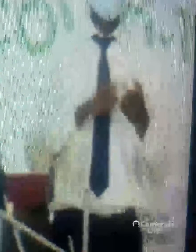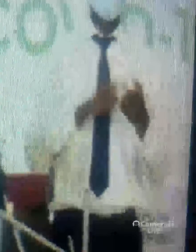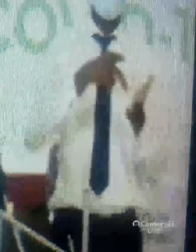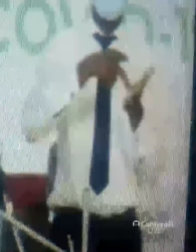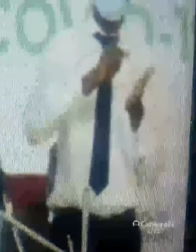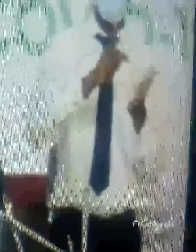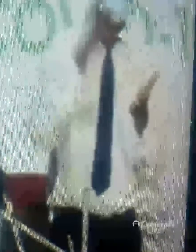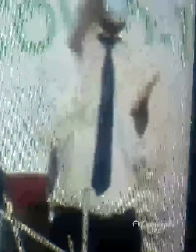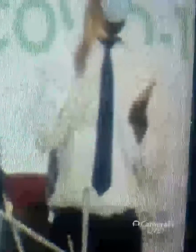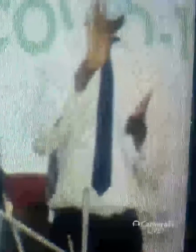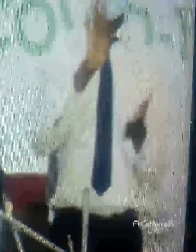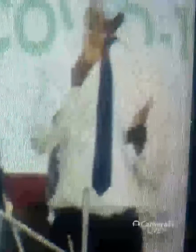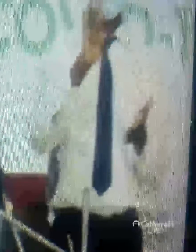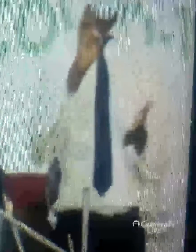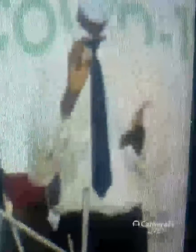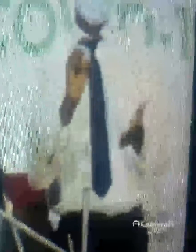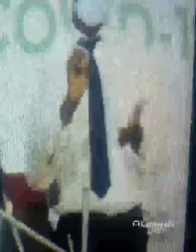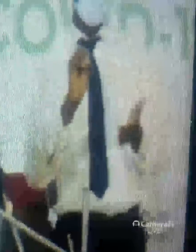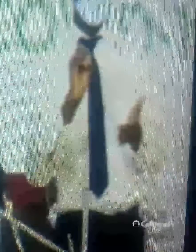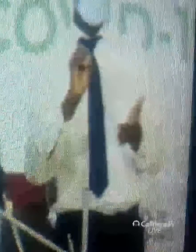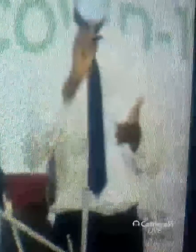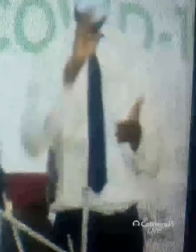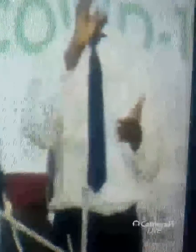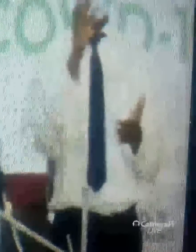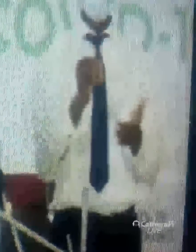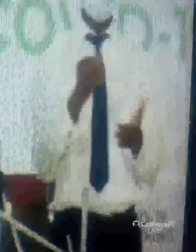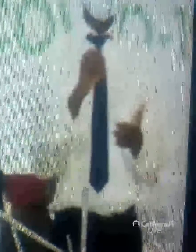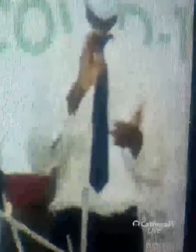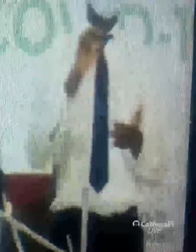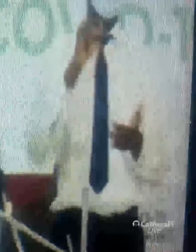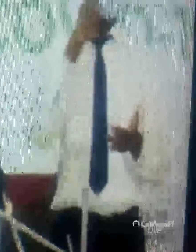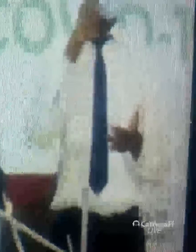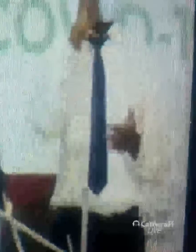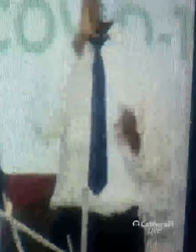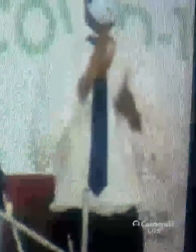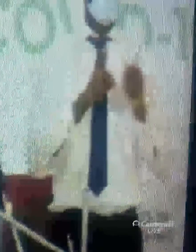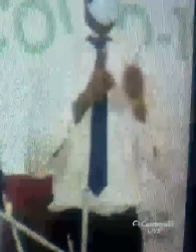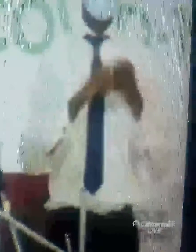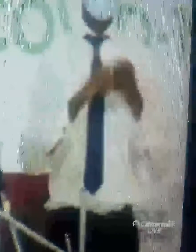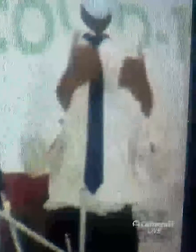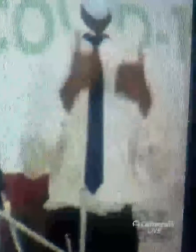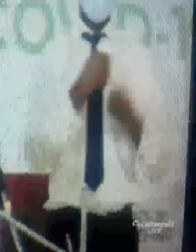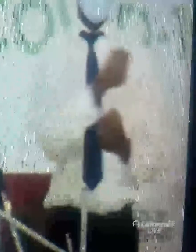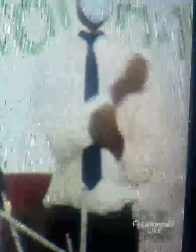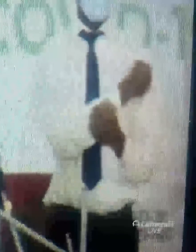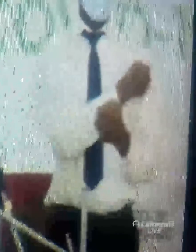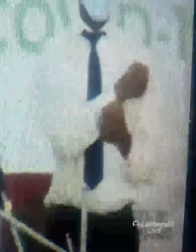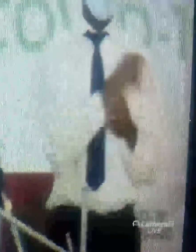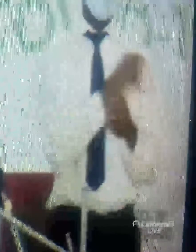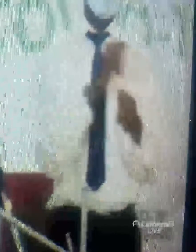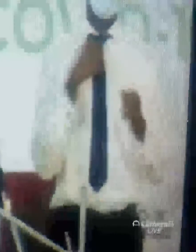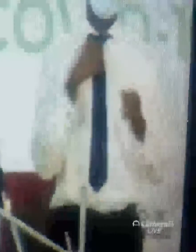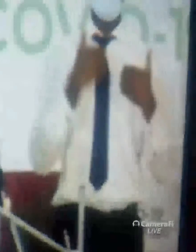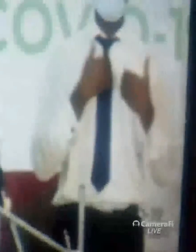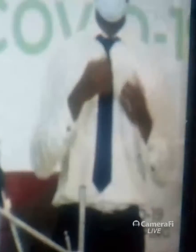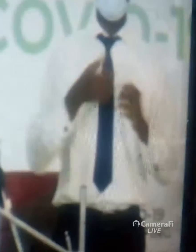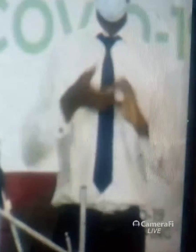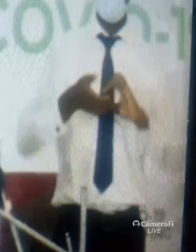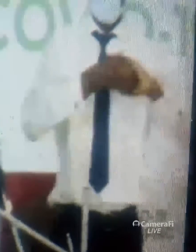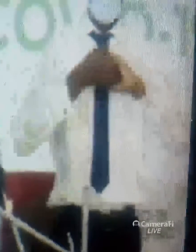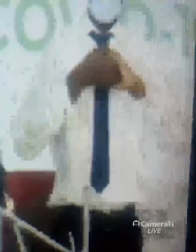of Nigeria's population. Because of the collaboration with the COVAX